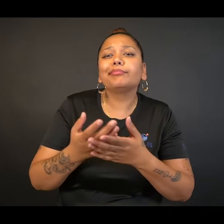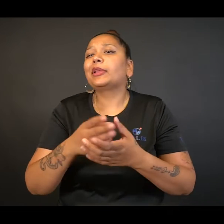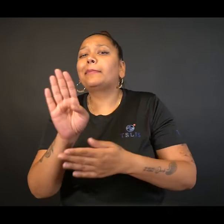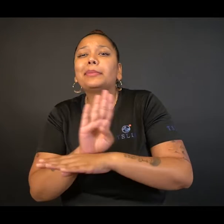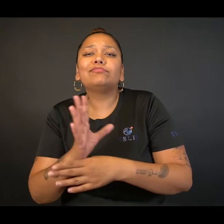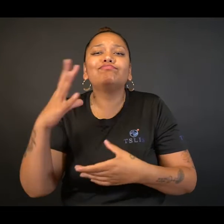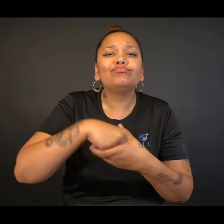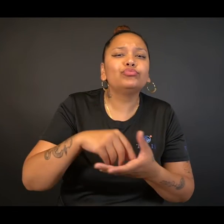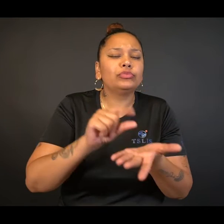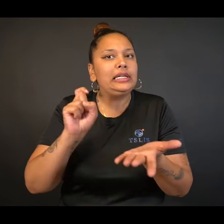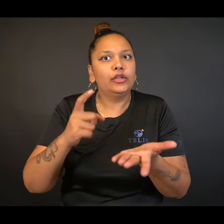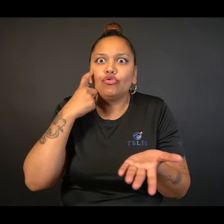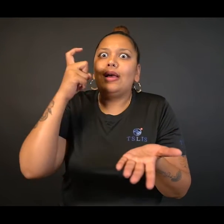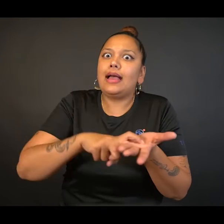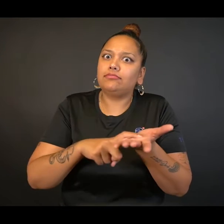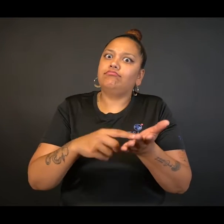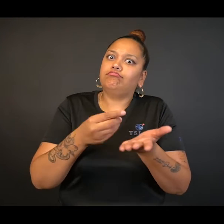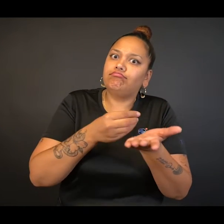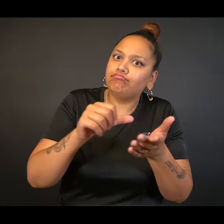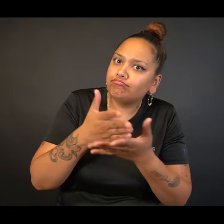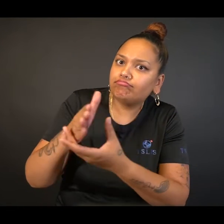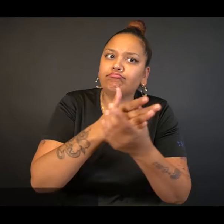abilities, like the poet Shiza Amir.